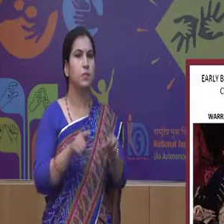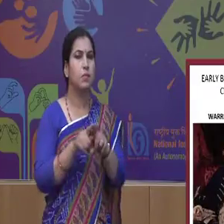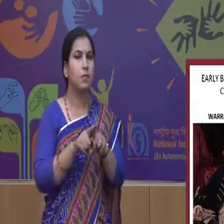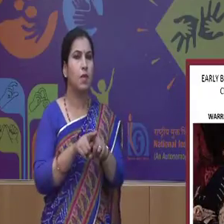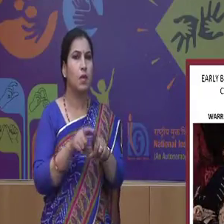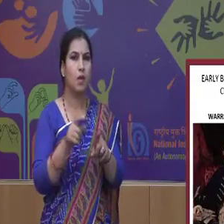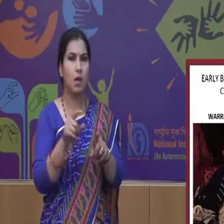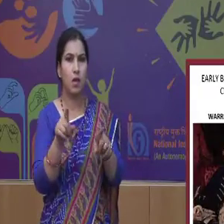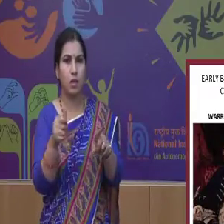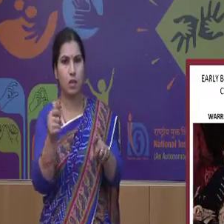Jonathan Duncan,